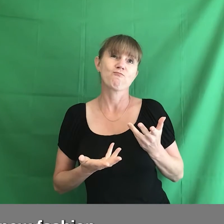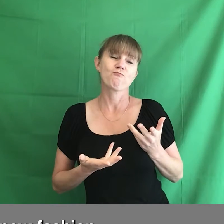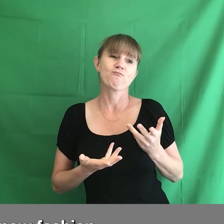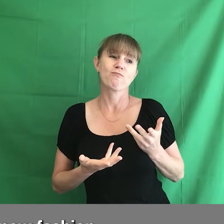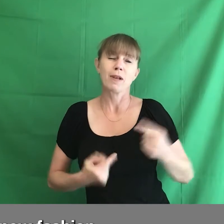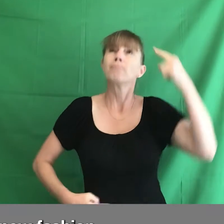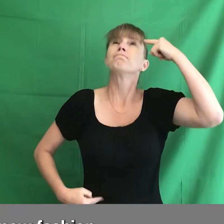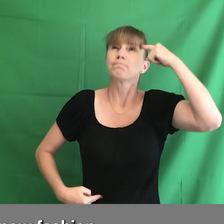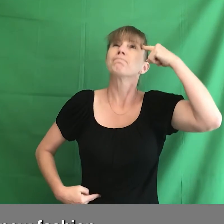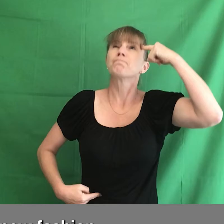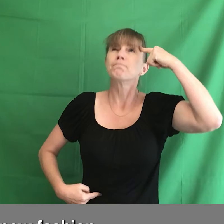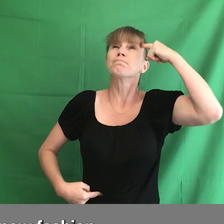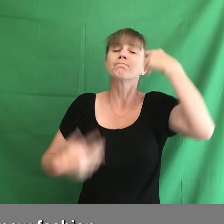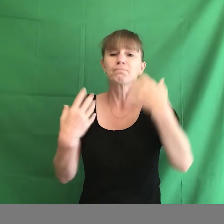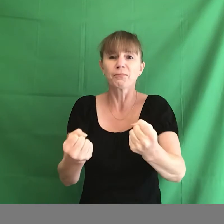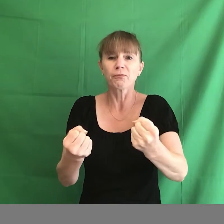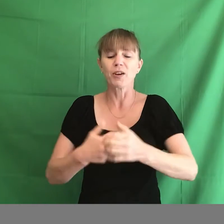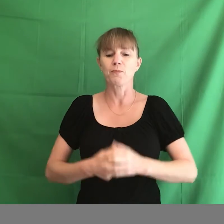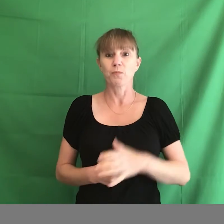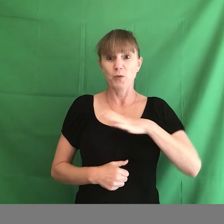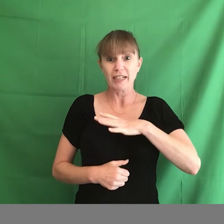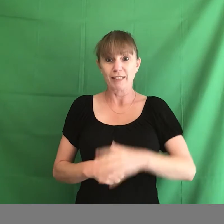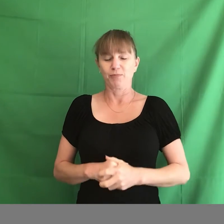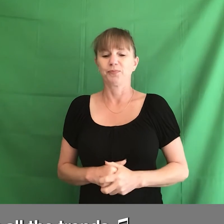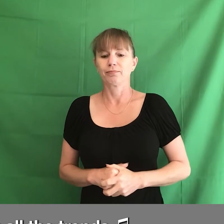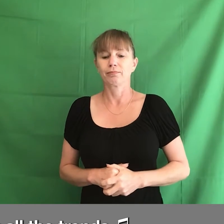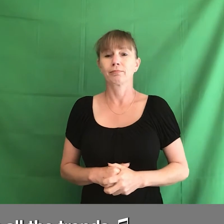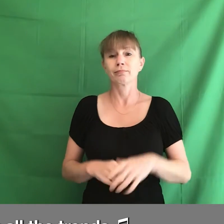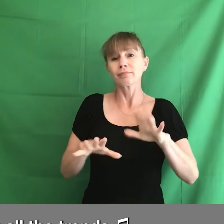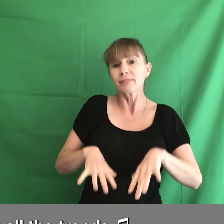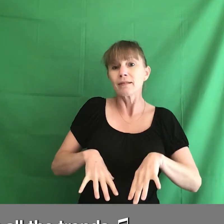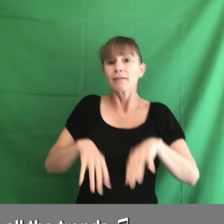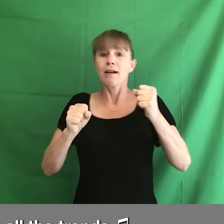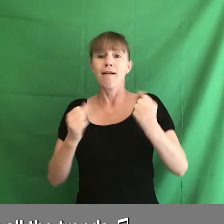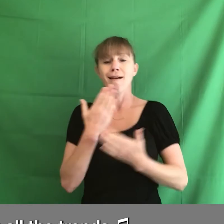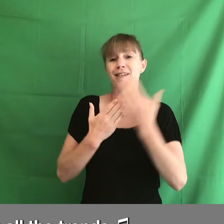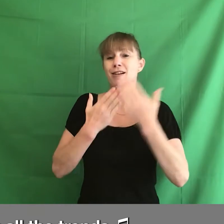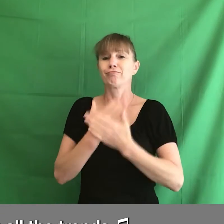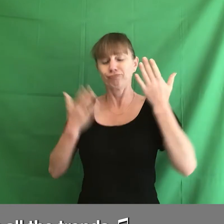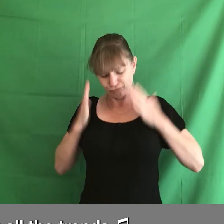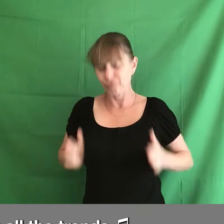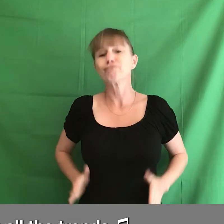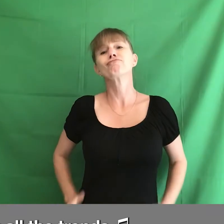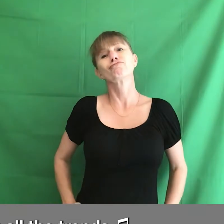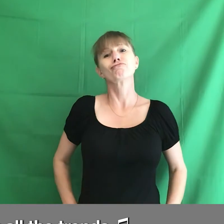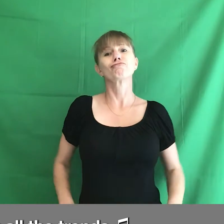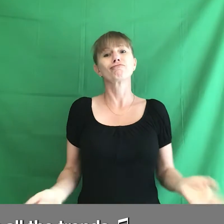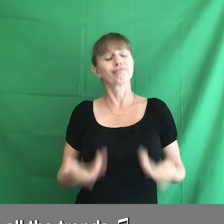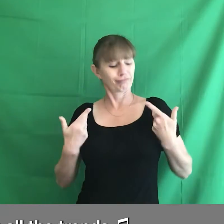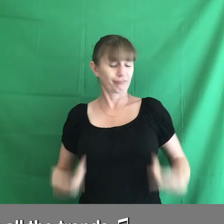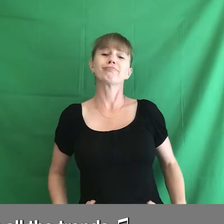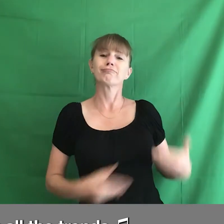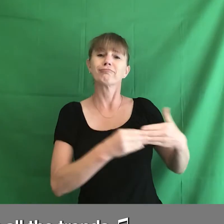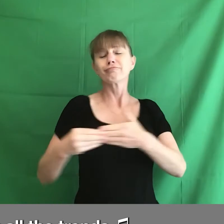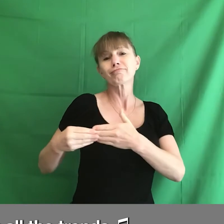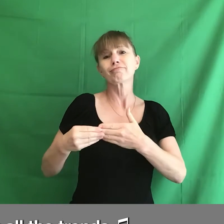emphasise integrity. Let's try that, ready? Start a new fashion, buck all the